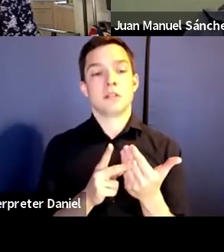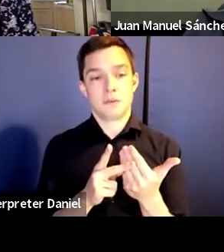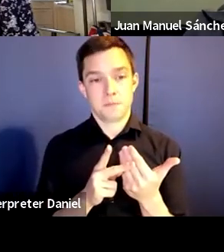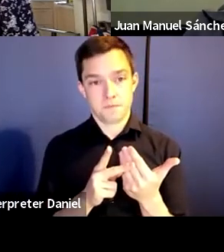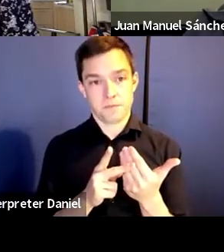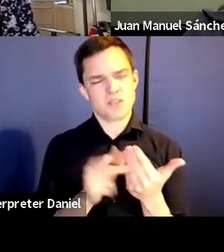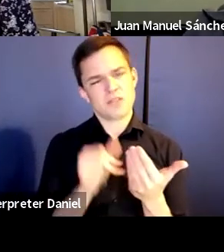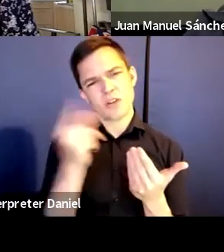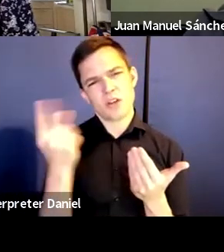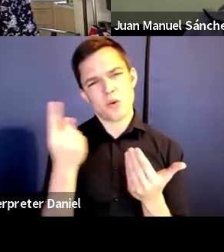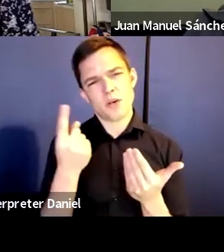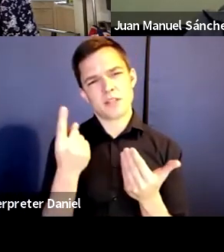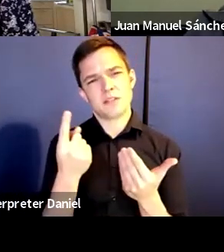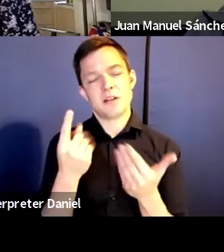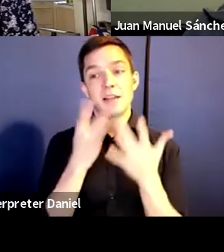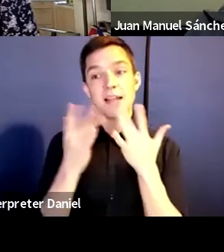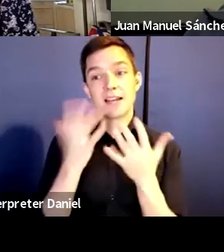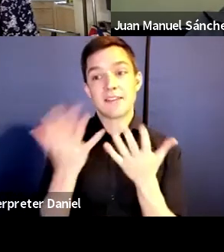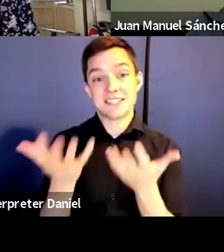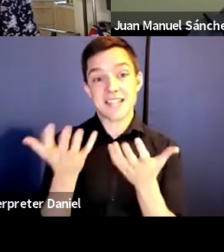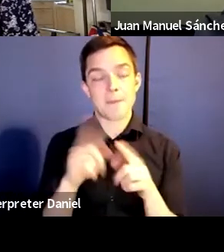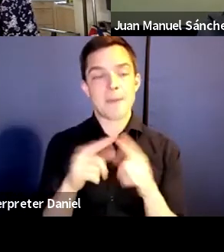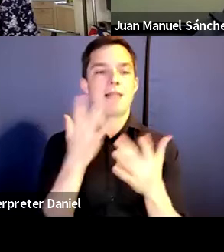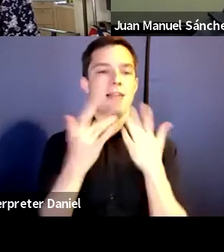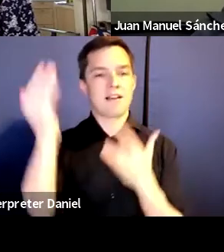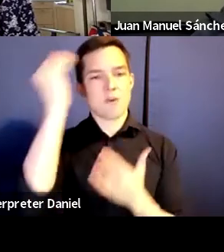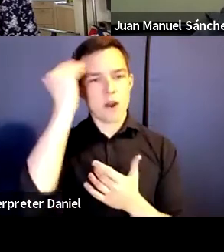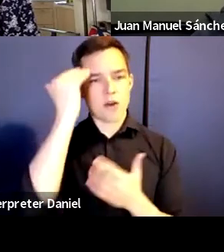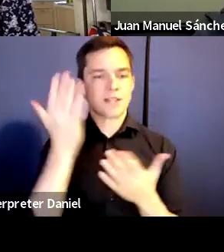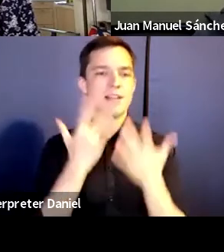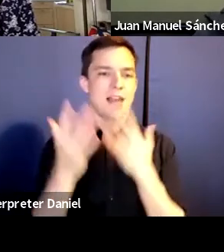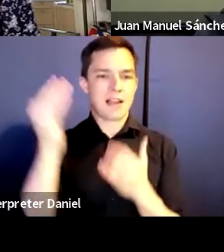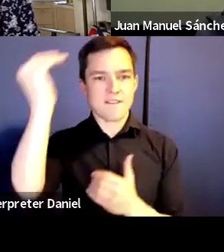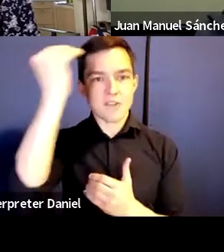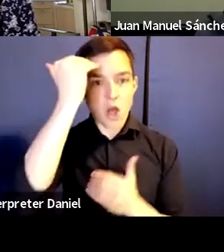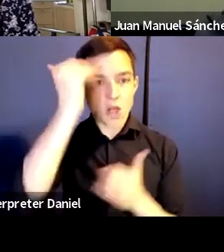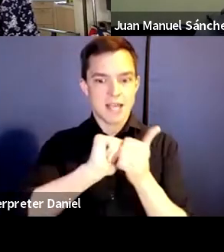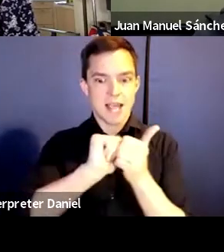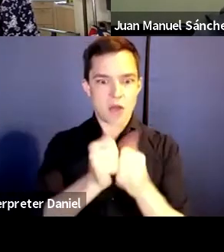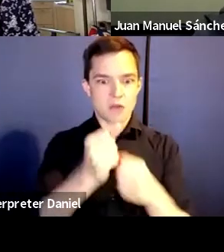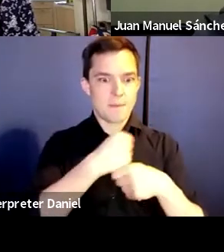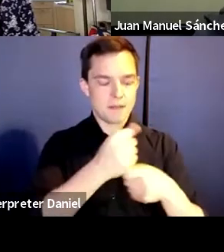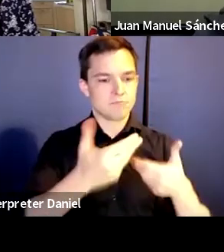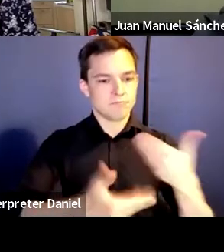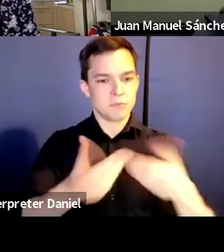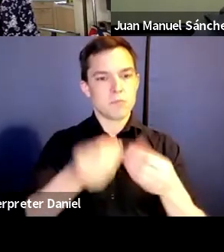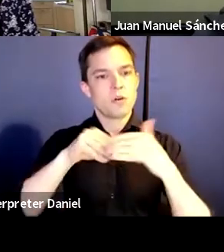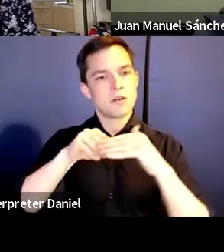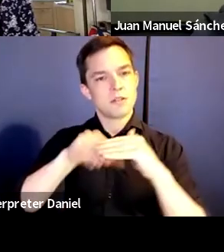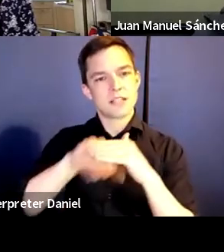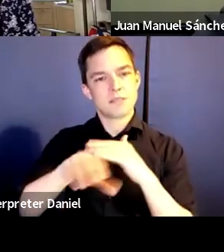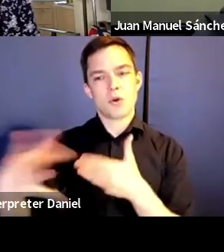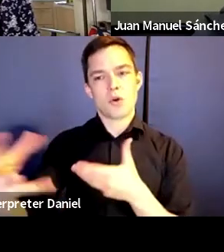it's not always through a lack of desire, but a lack of awareness and knowledge about how to make some of the activities more accessible and